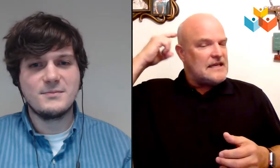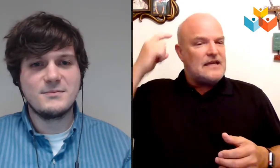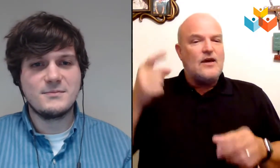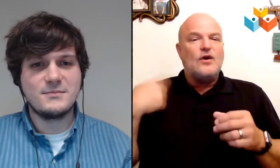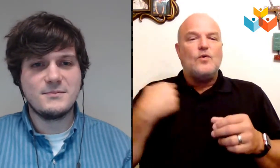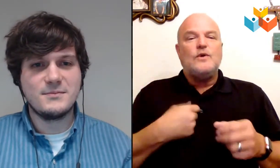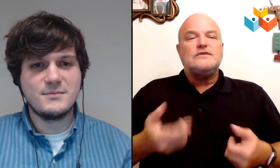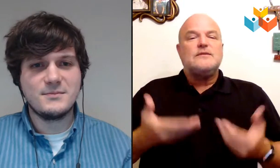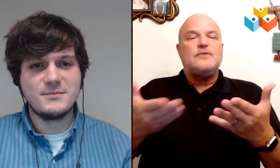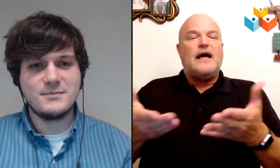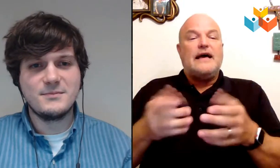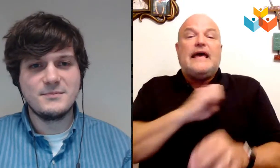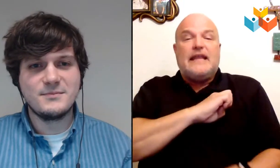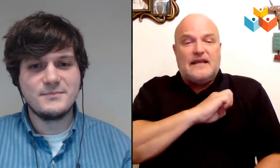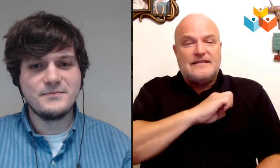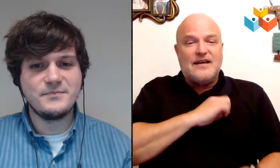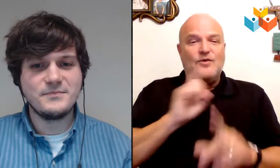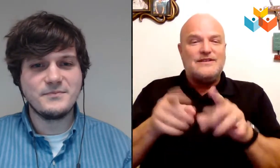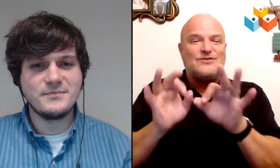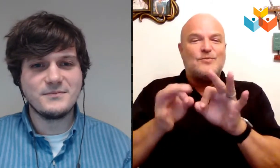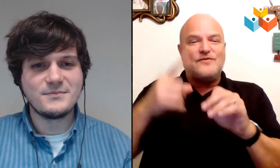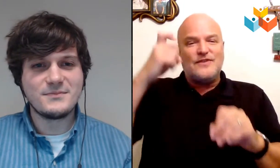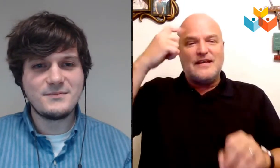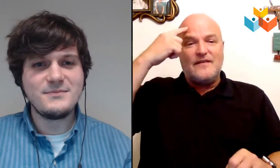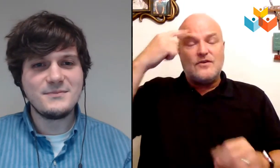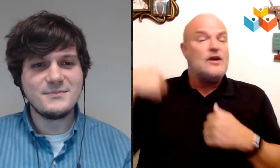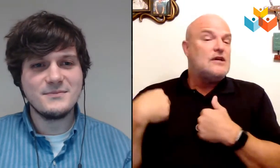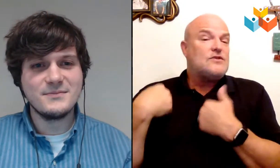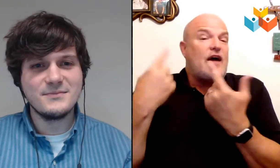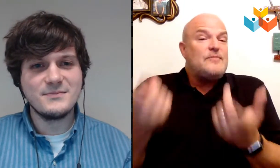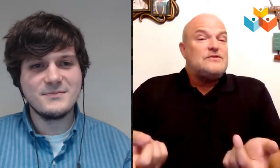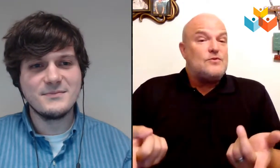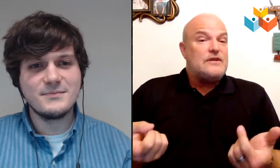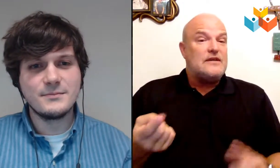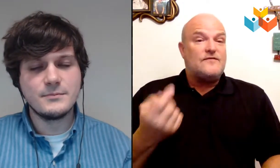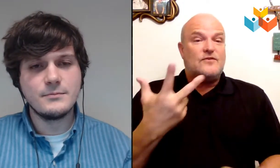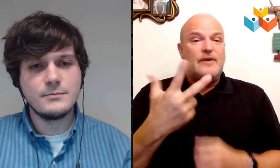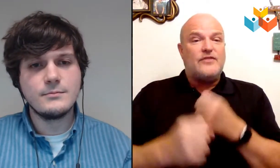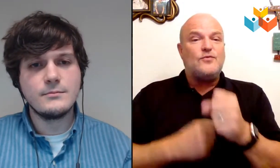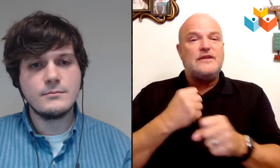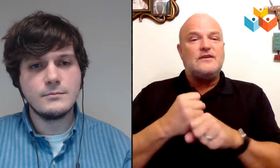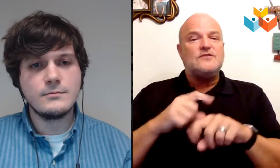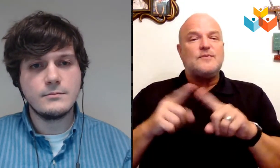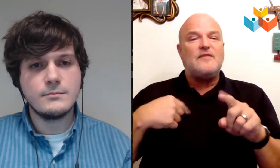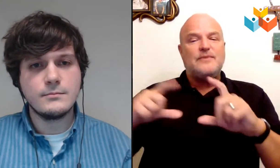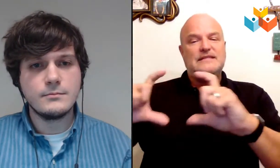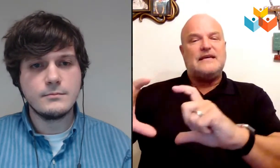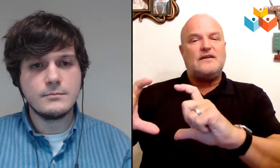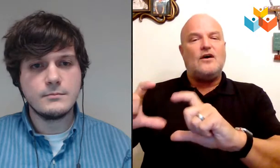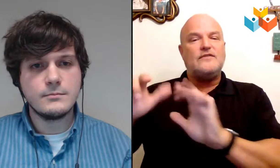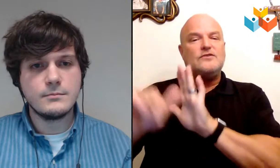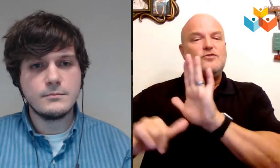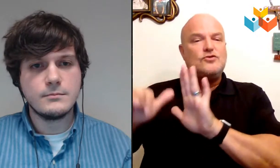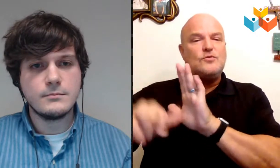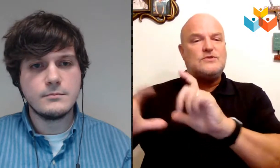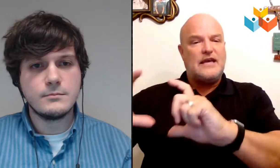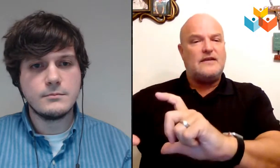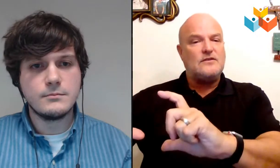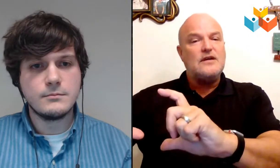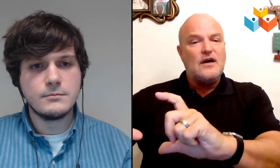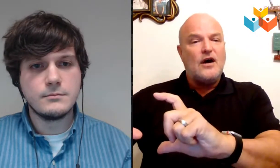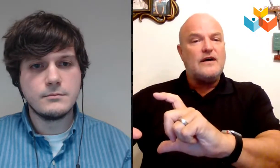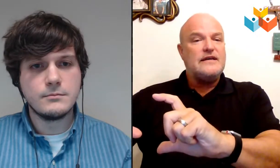she's thinking, we'll supply Eddie to go and interpret for the governor. So I've been doing it for about 3 years, but I've been down on the